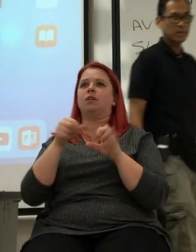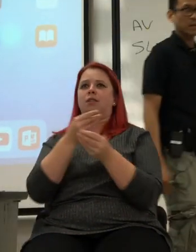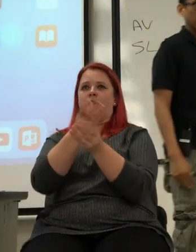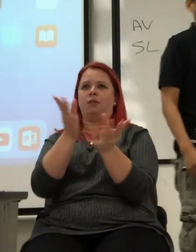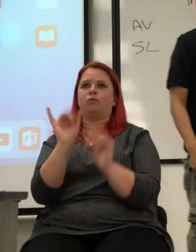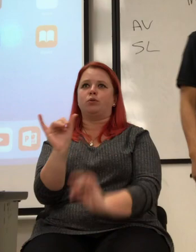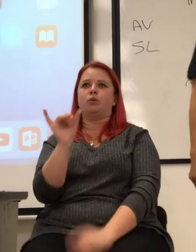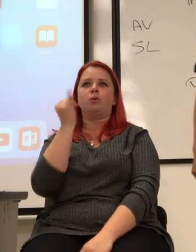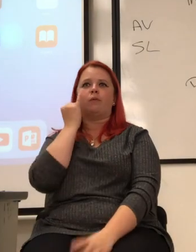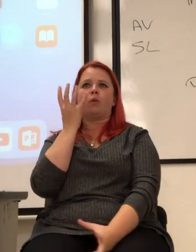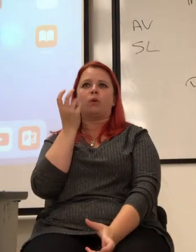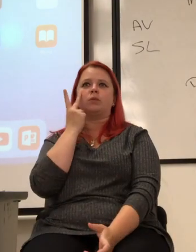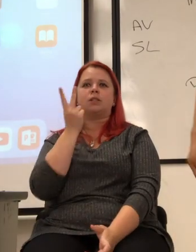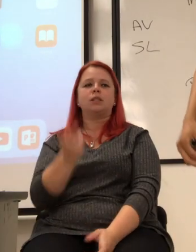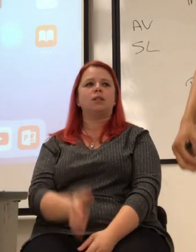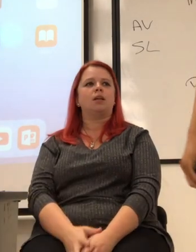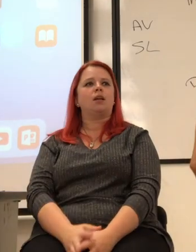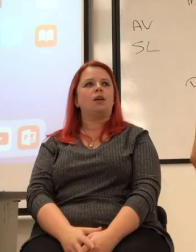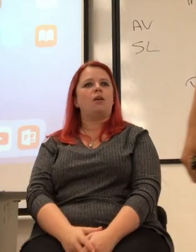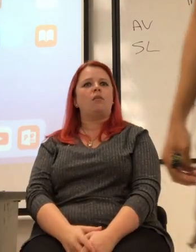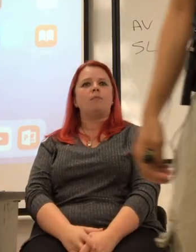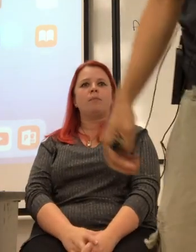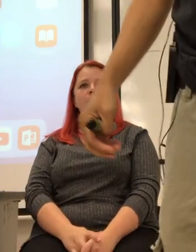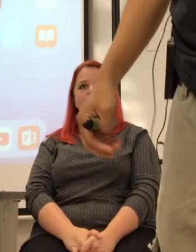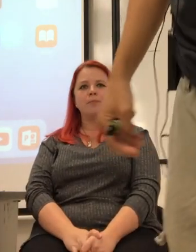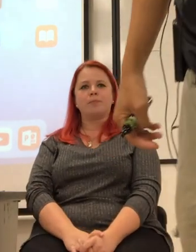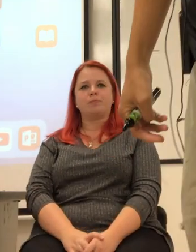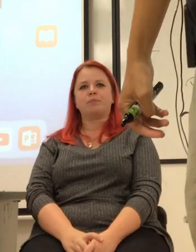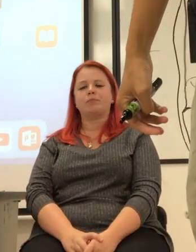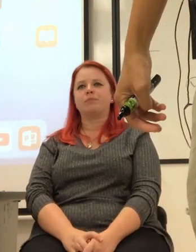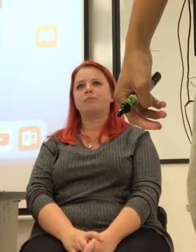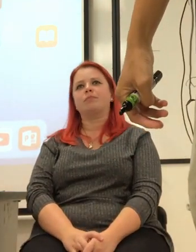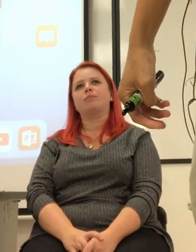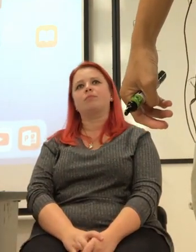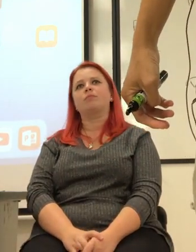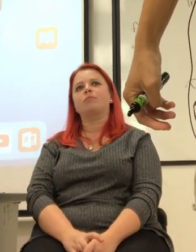you'd like to look at them. There's nothing to turn in for labs.